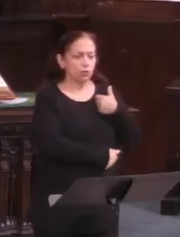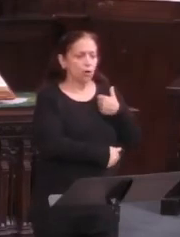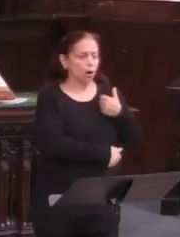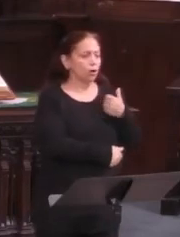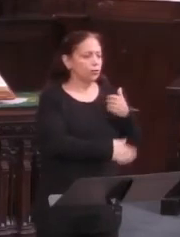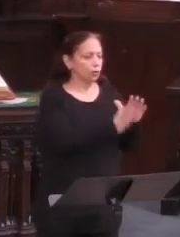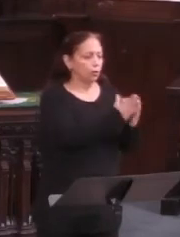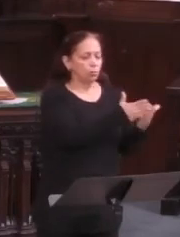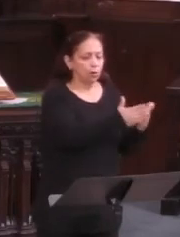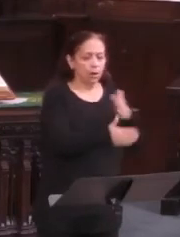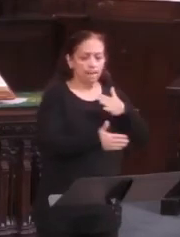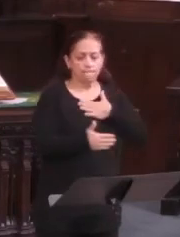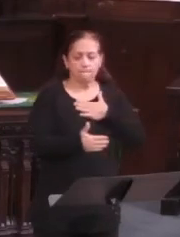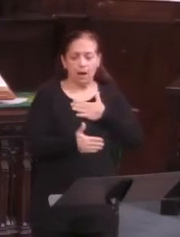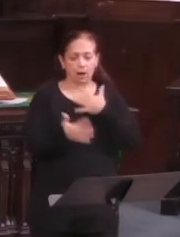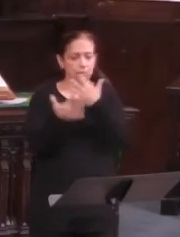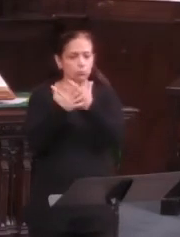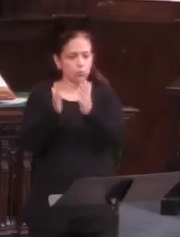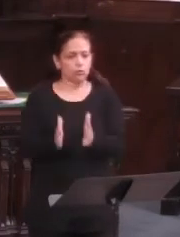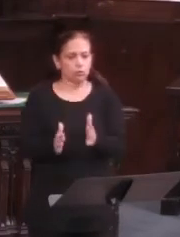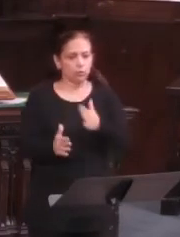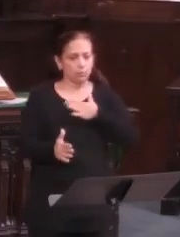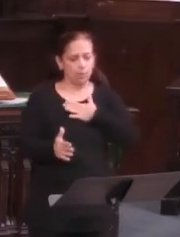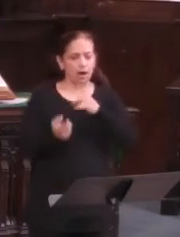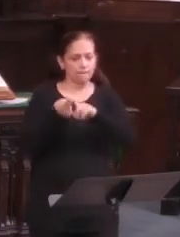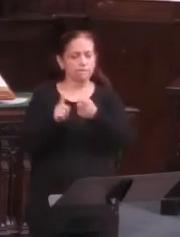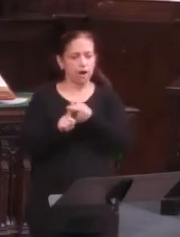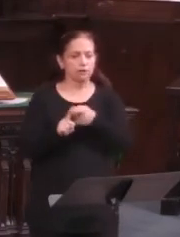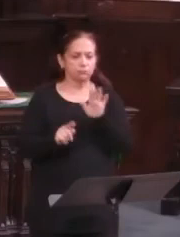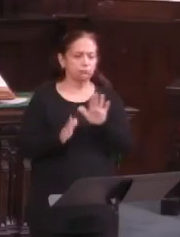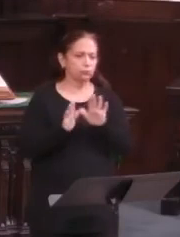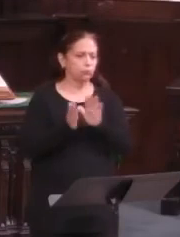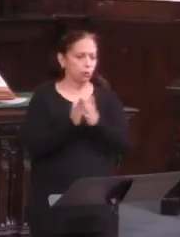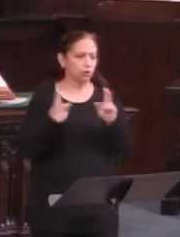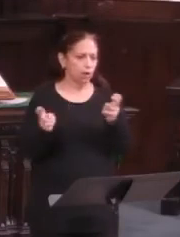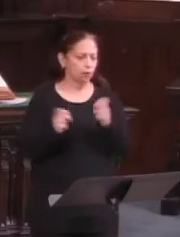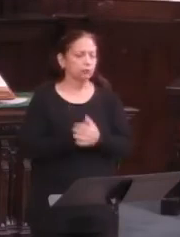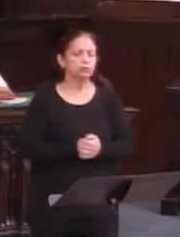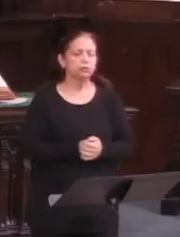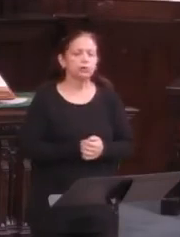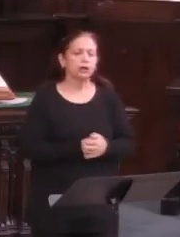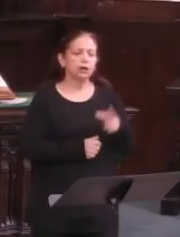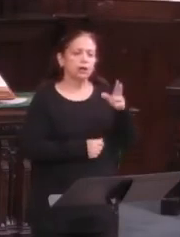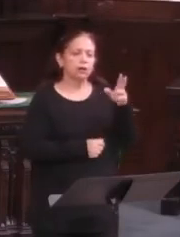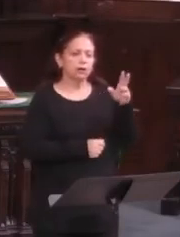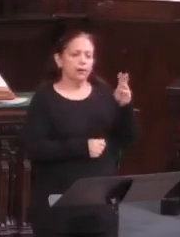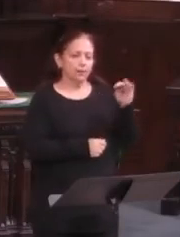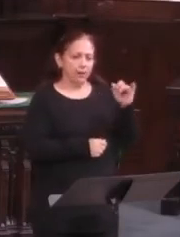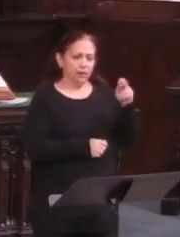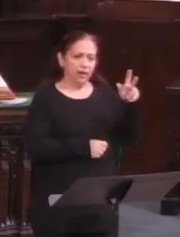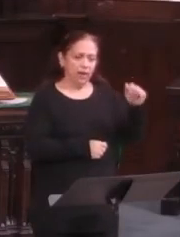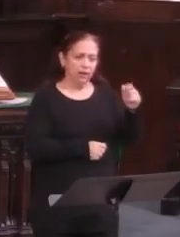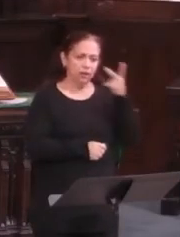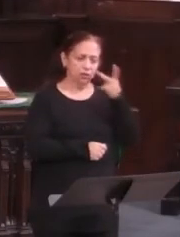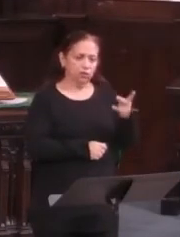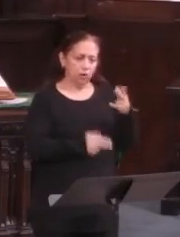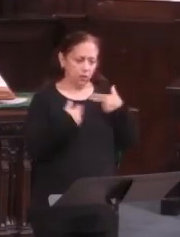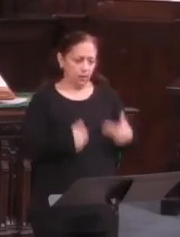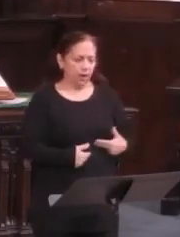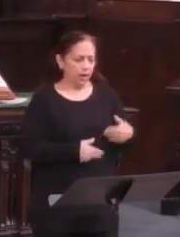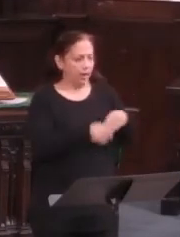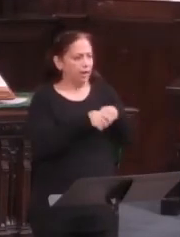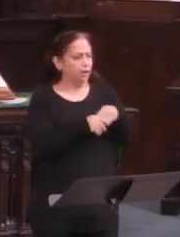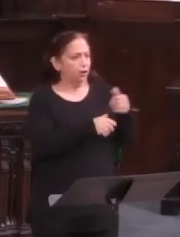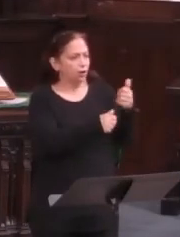My Prisoner, My Friend. Mandela saw the humanity in others, and he used that to find love in